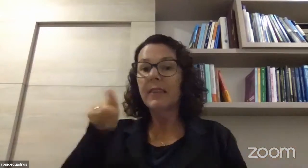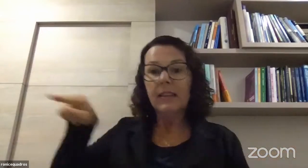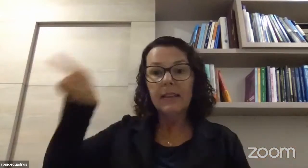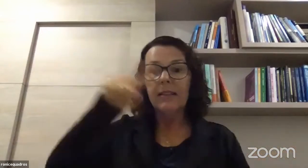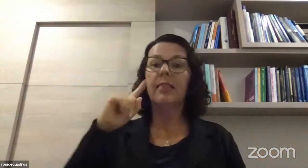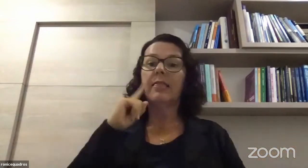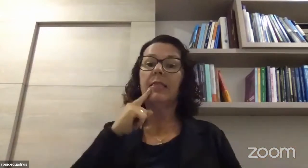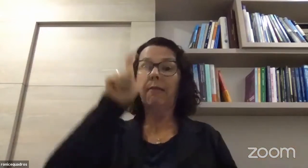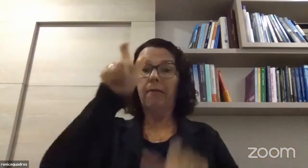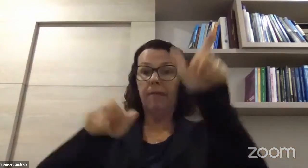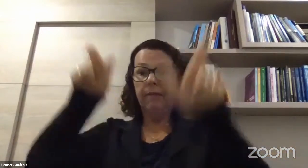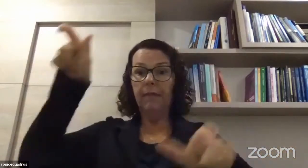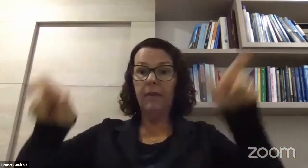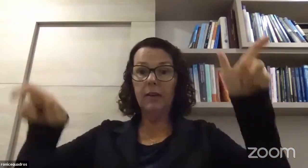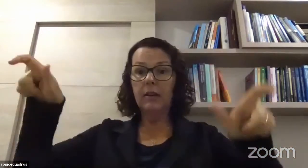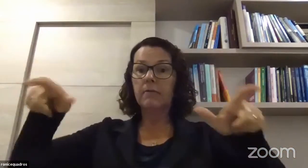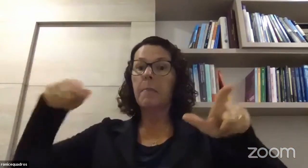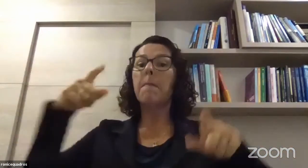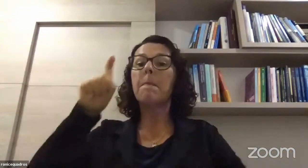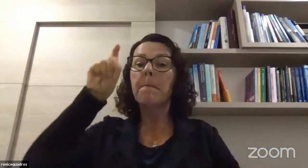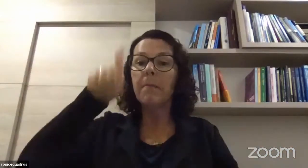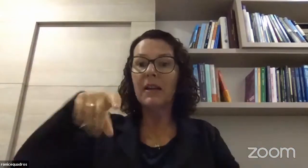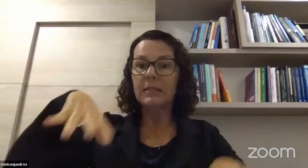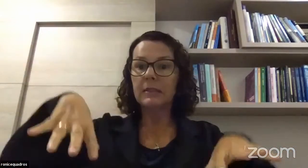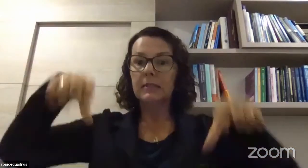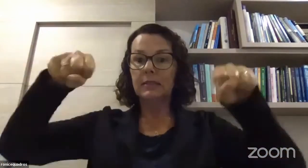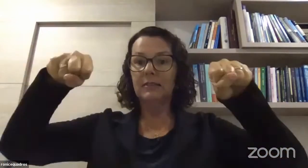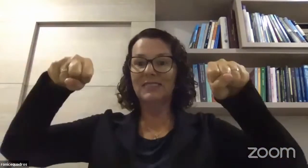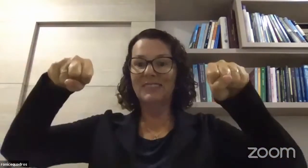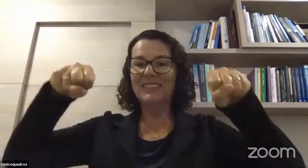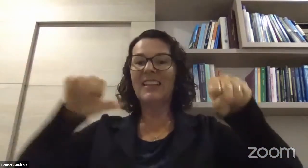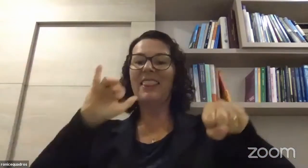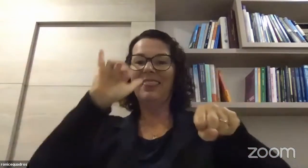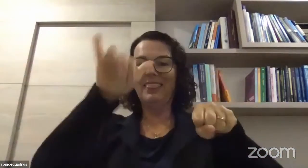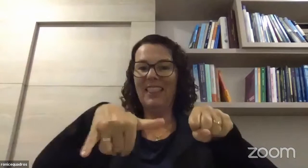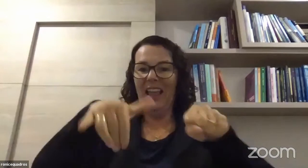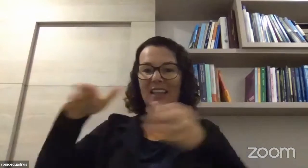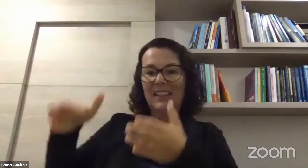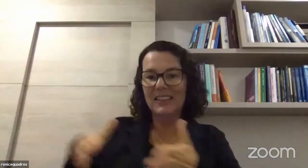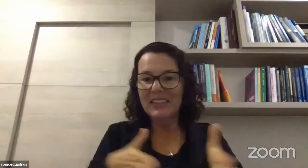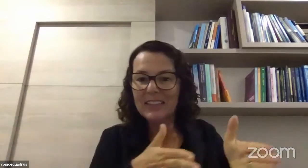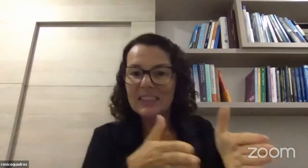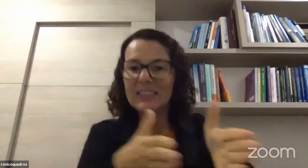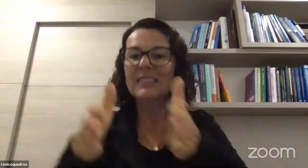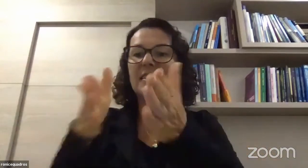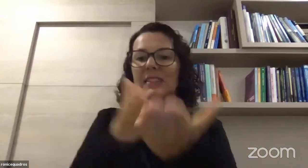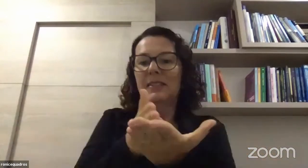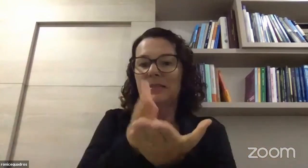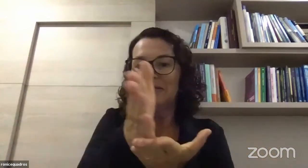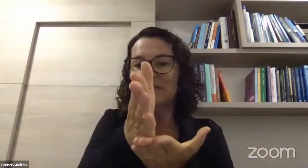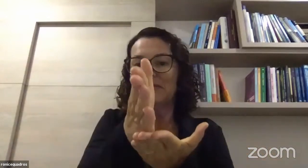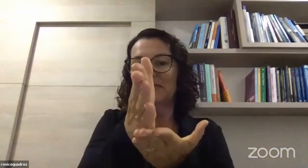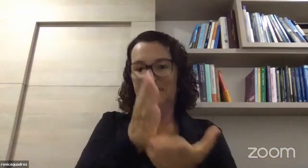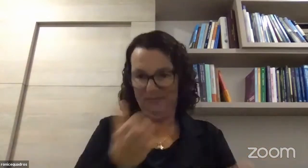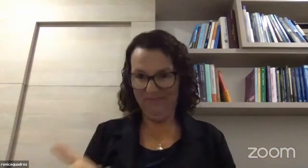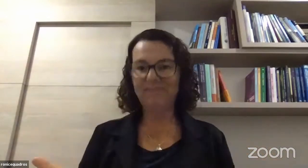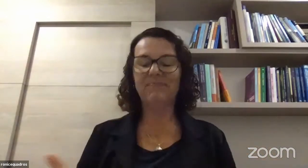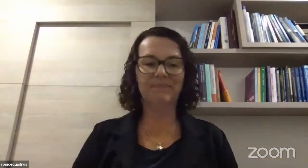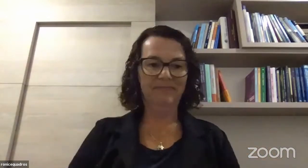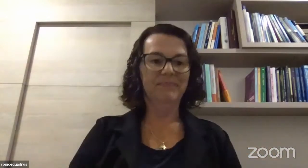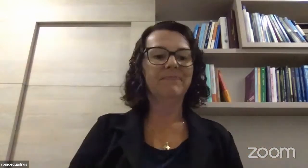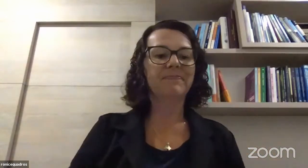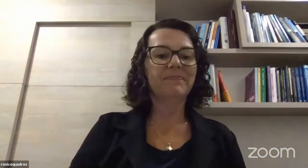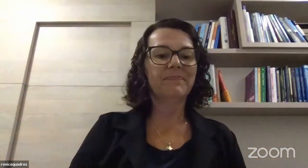discussion, they are not included. The deaf people need to be leading that